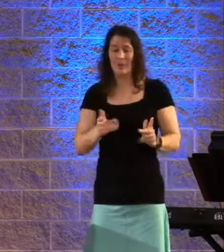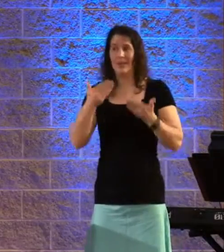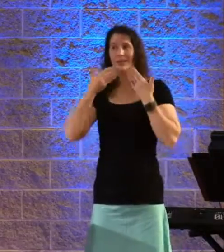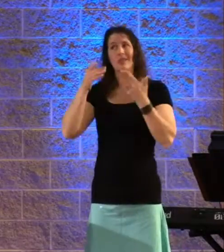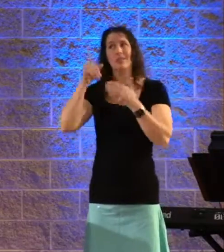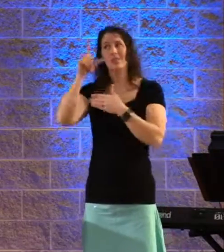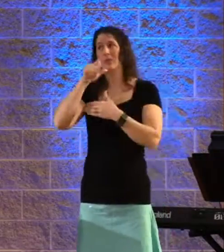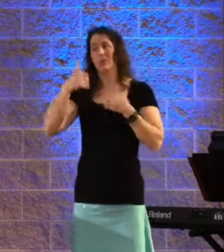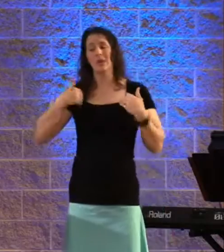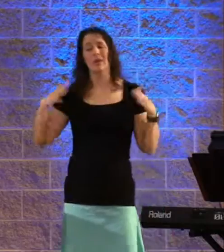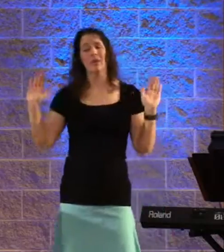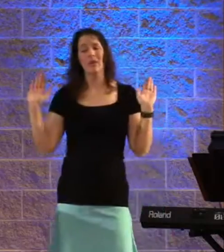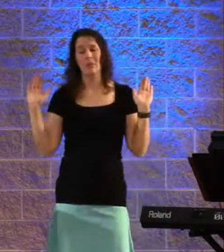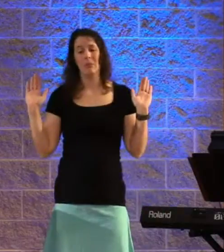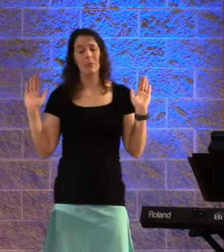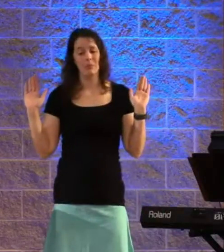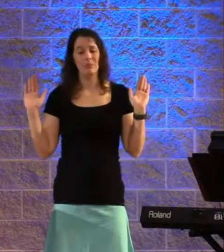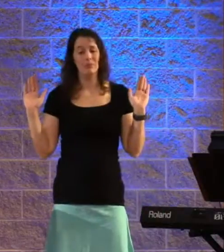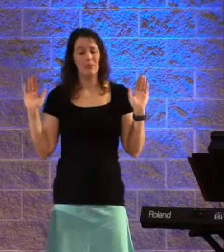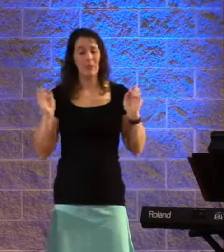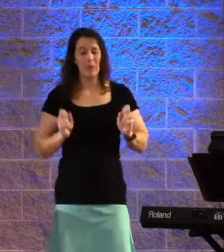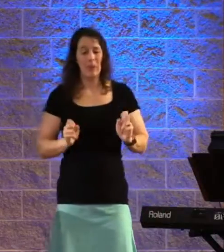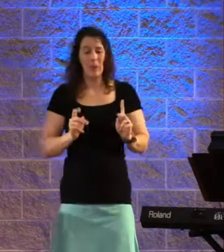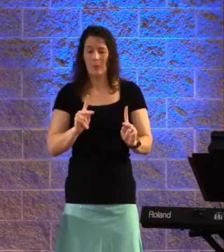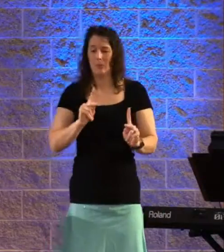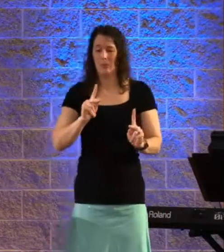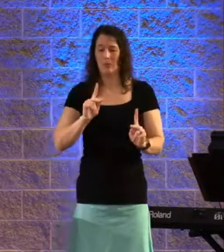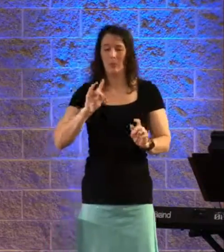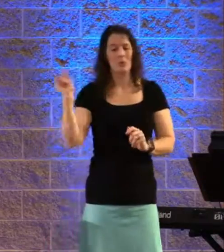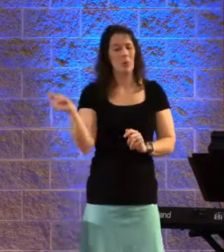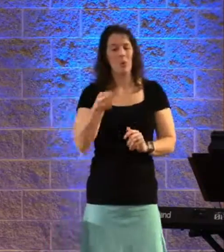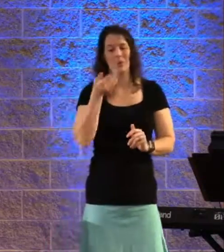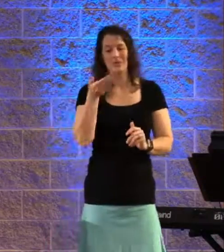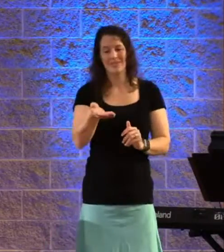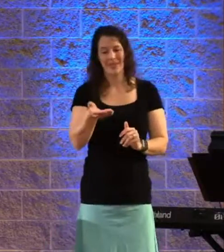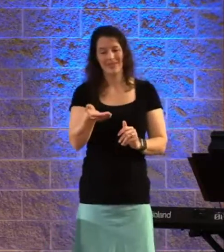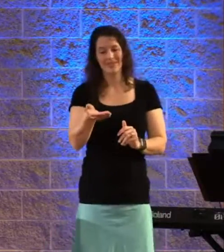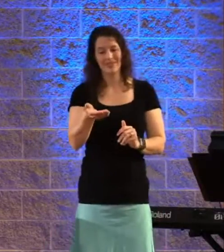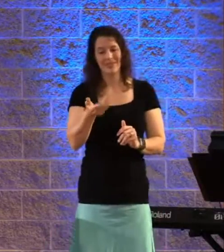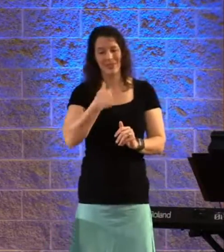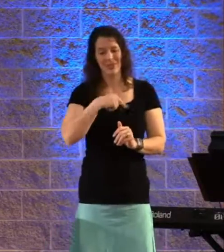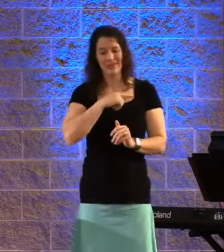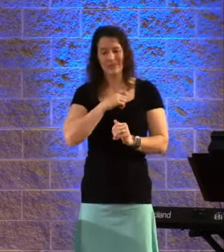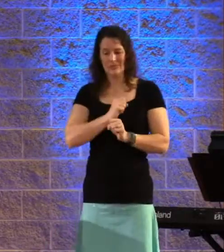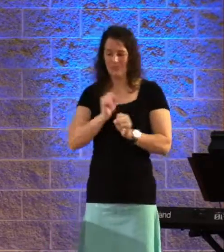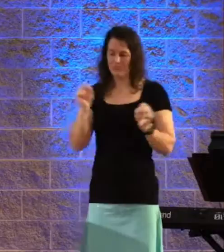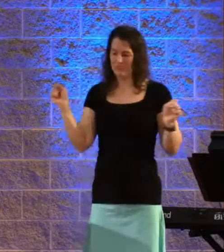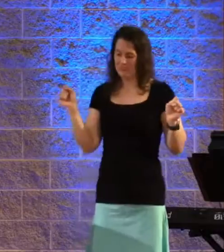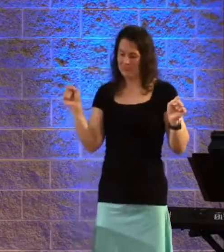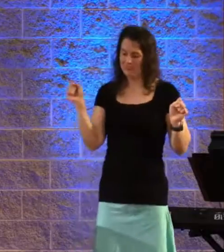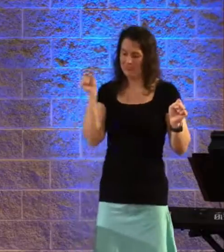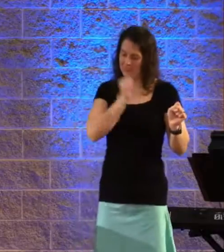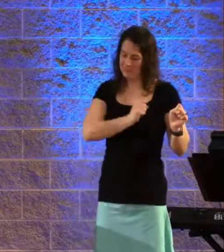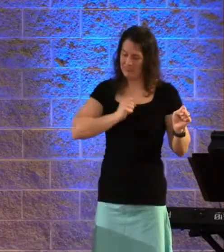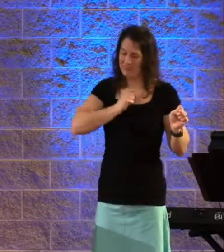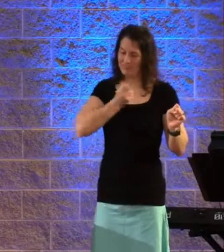us. The opportunity is always there for us to come clean, to fess up,